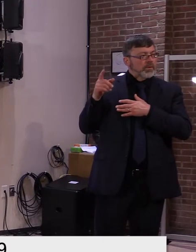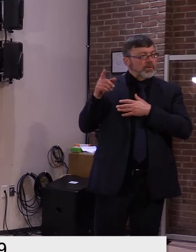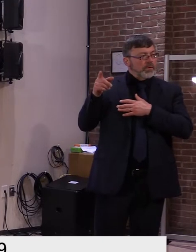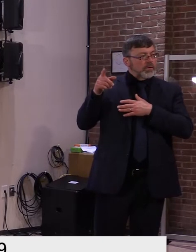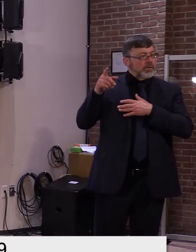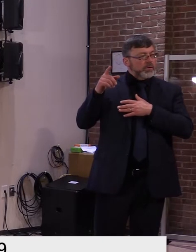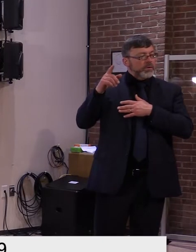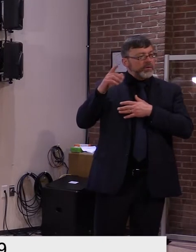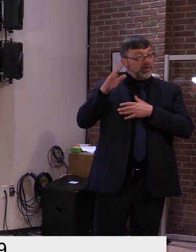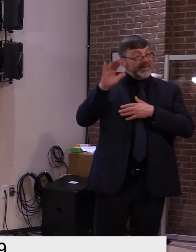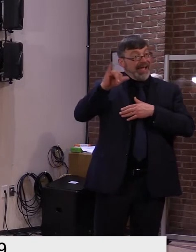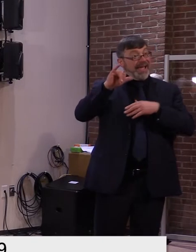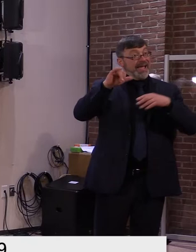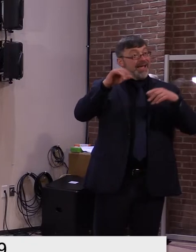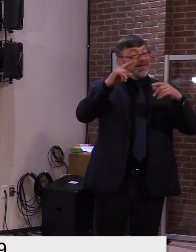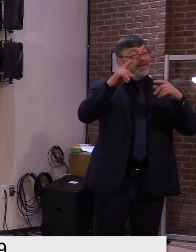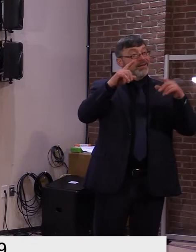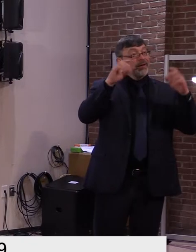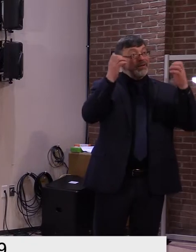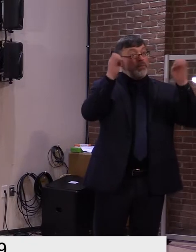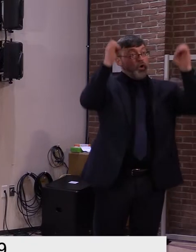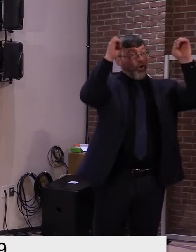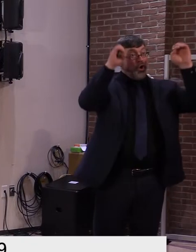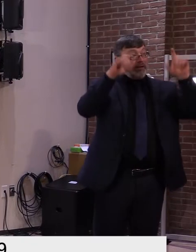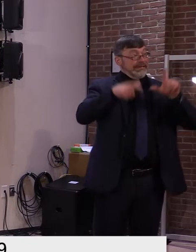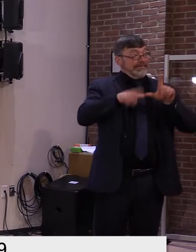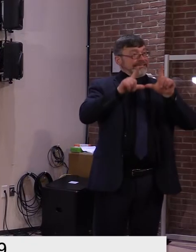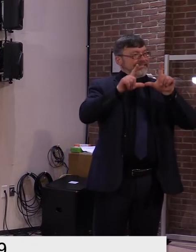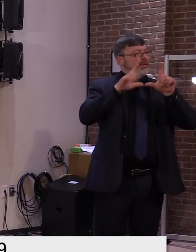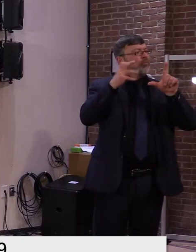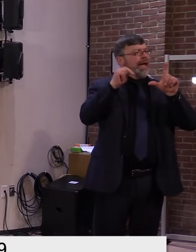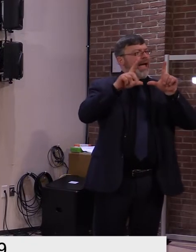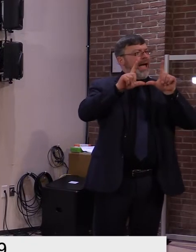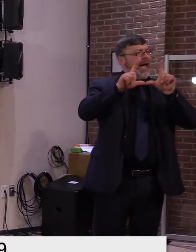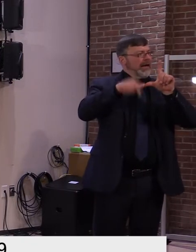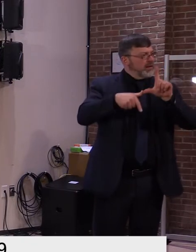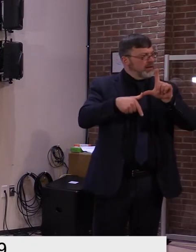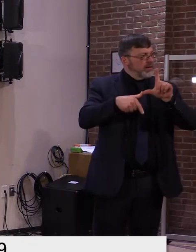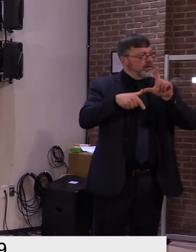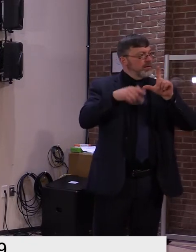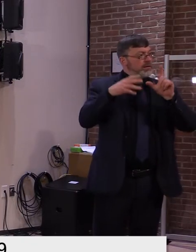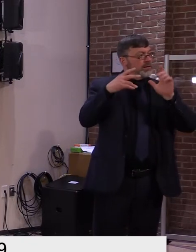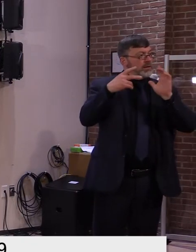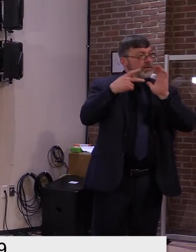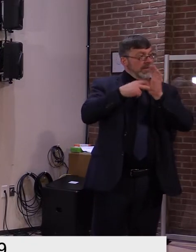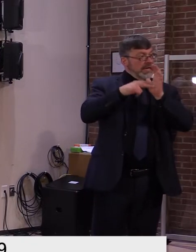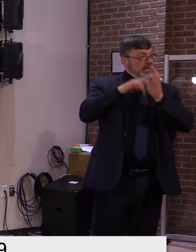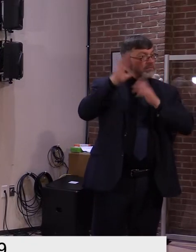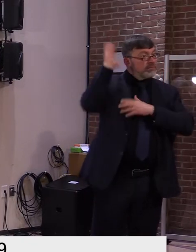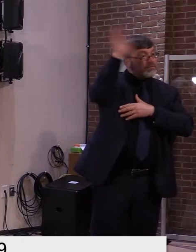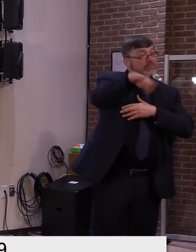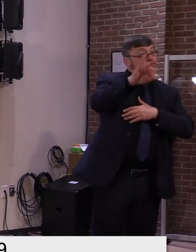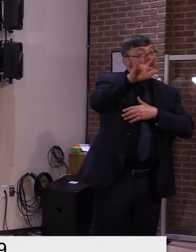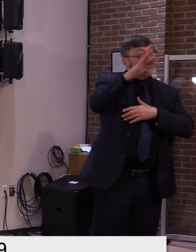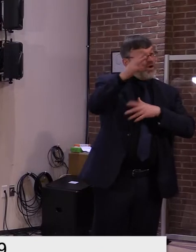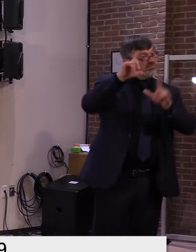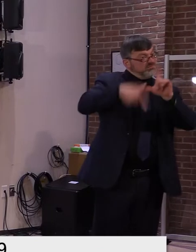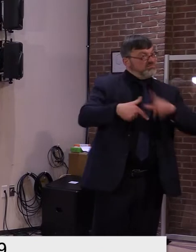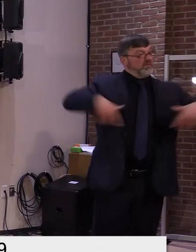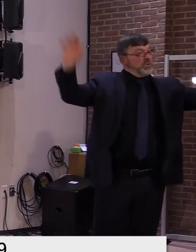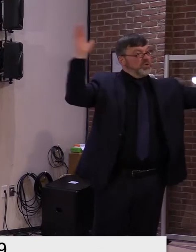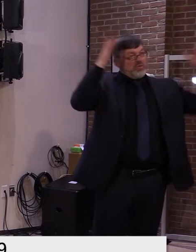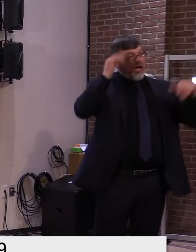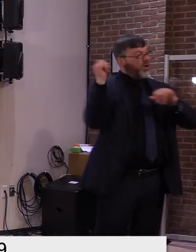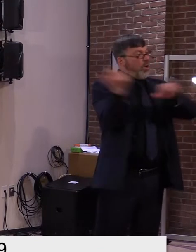a percent of vaccinated people, or will you use other metrics, such as decline in cases, to